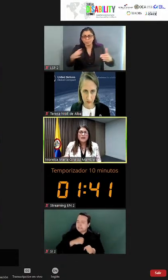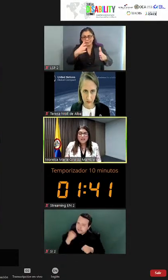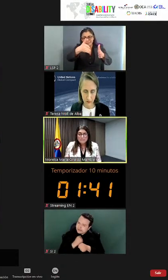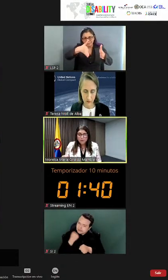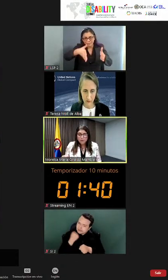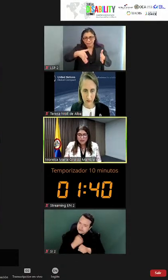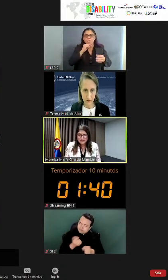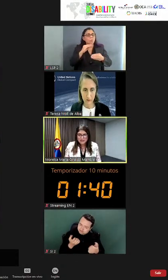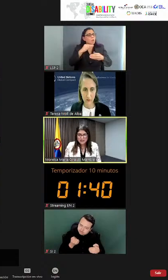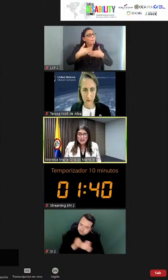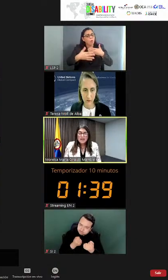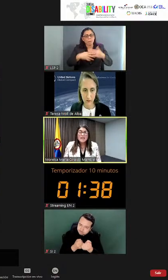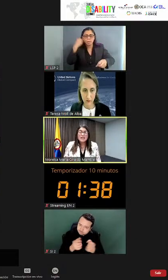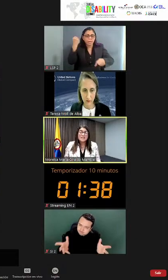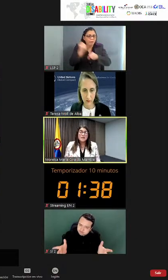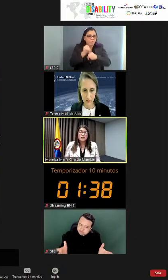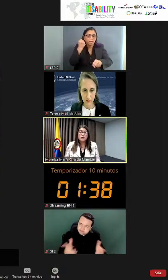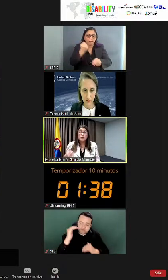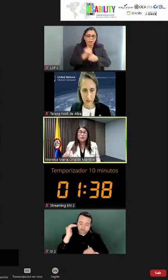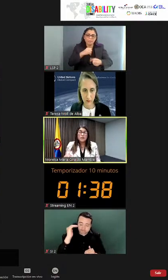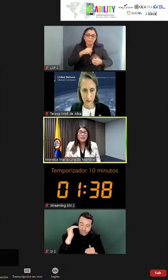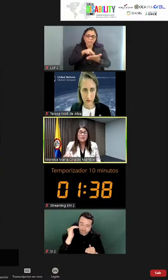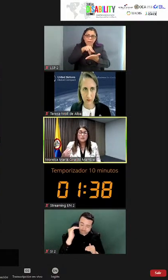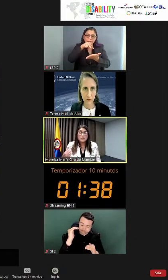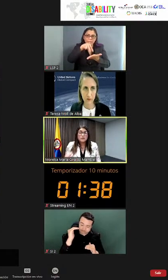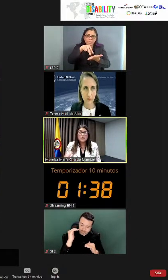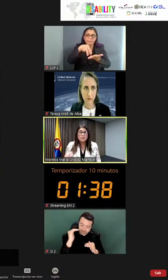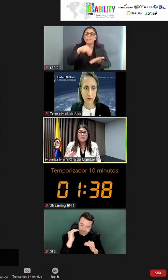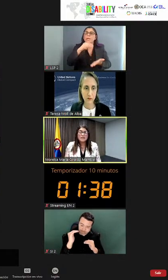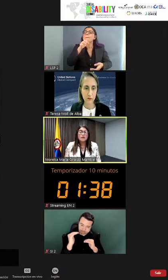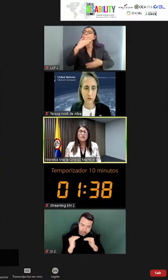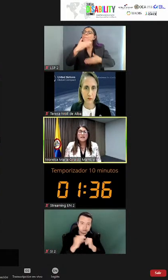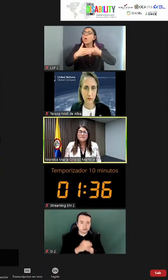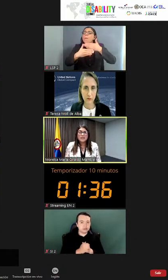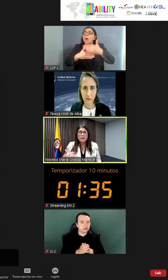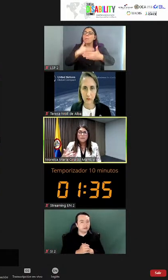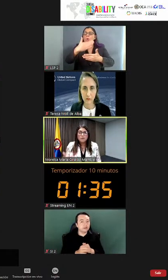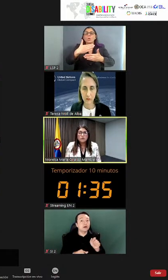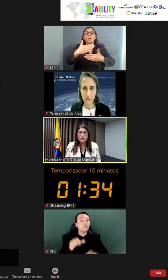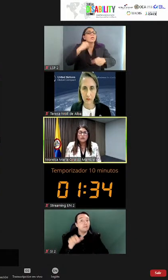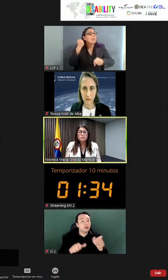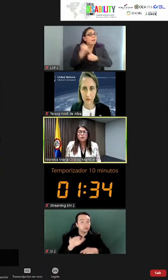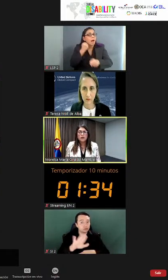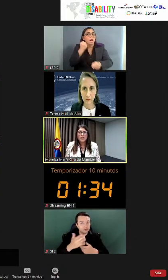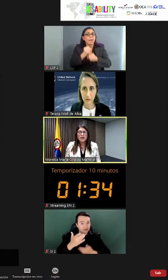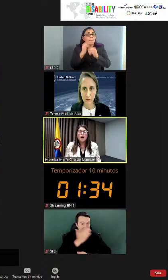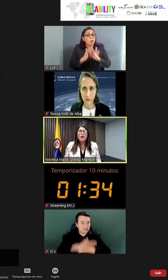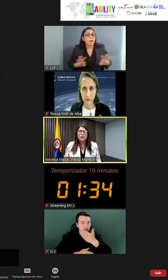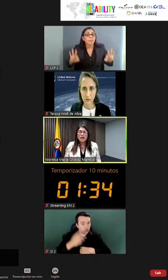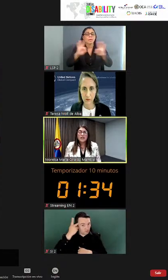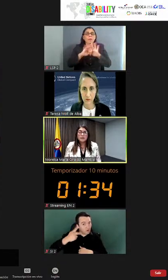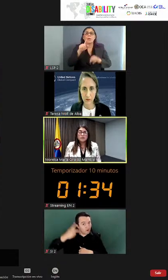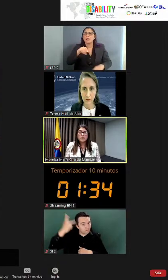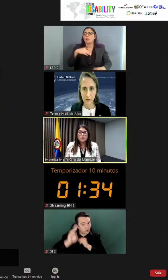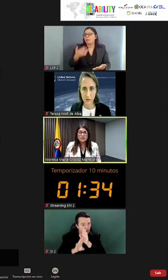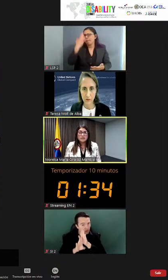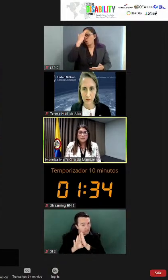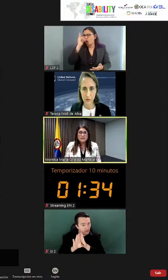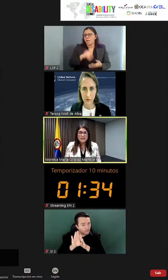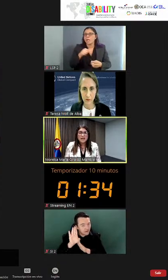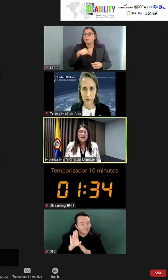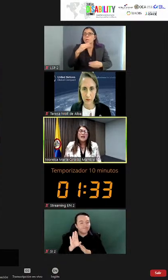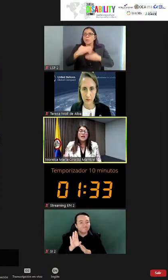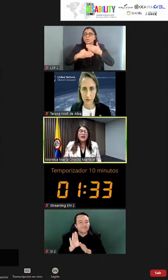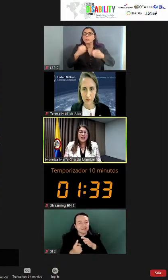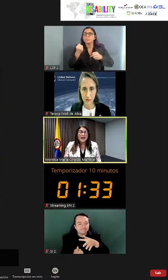worked in this we are having making good process and the professional training of persons with disabilities